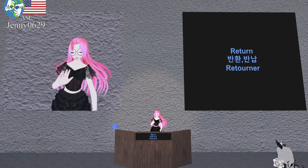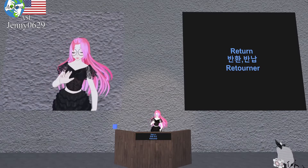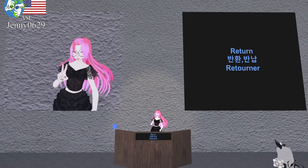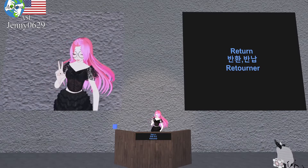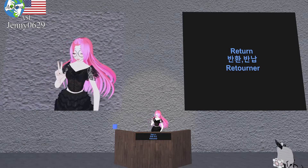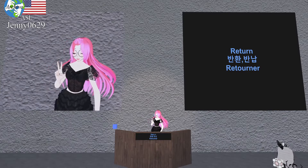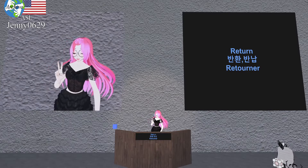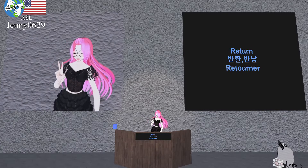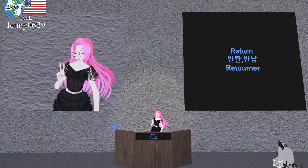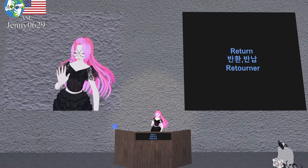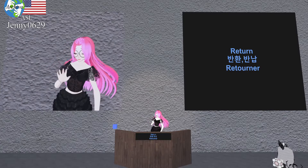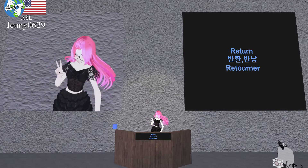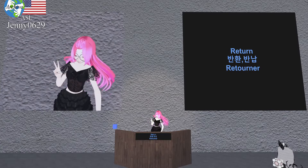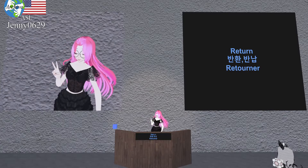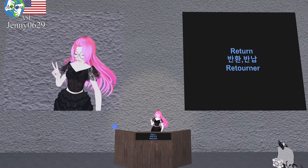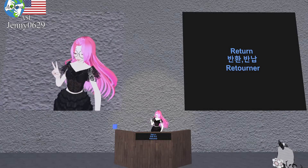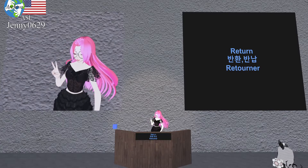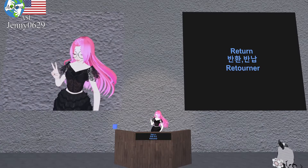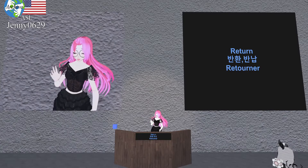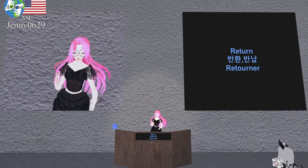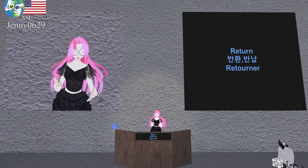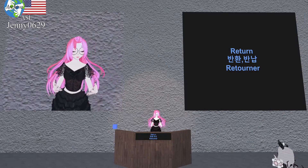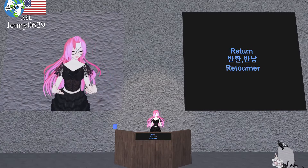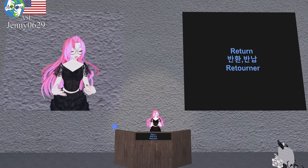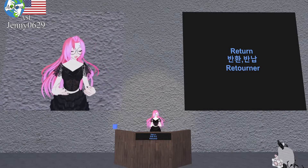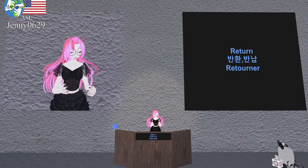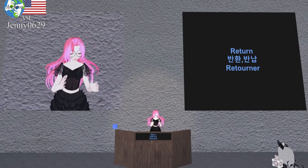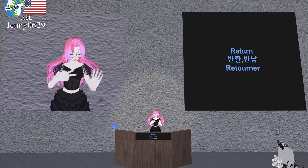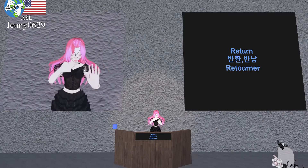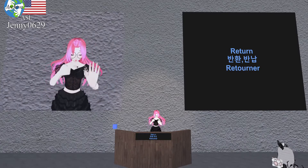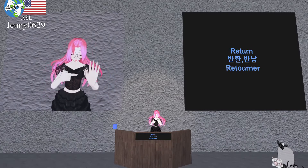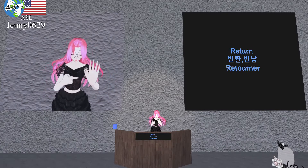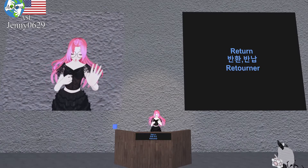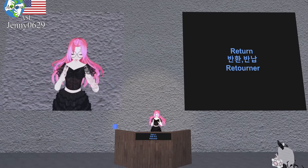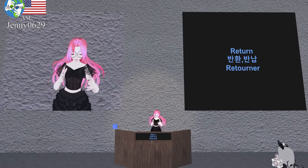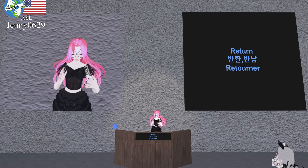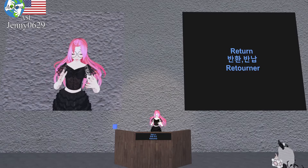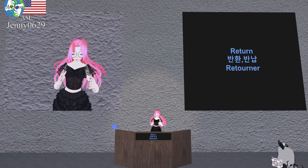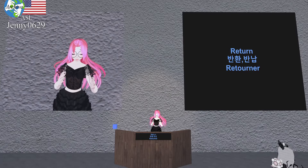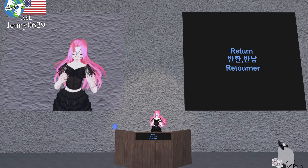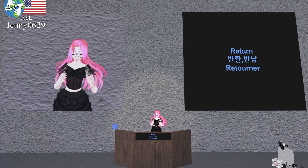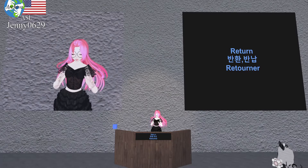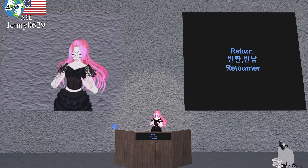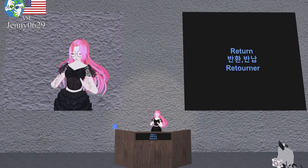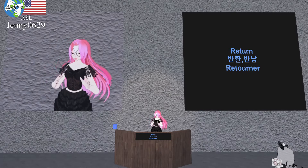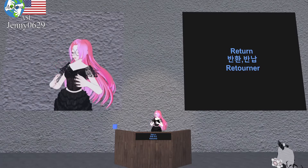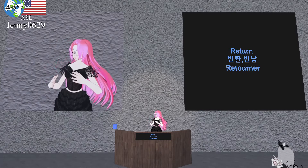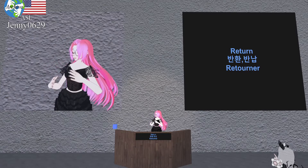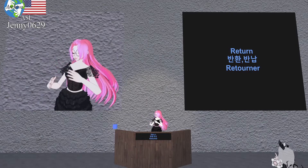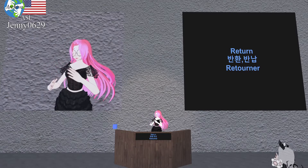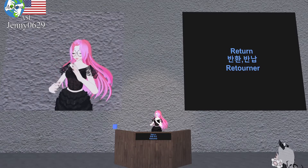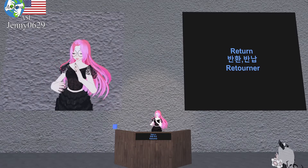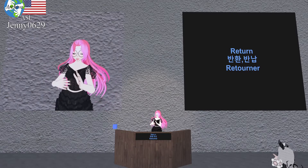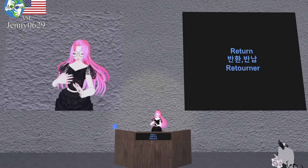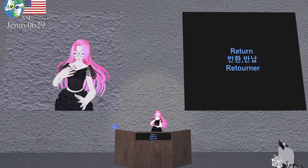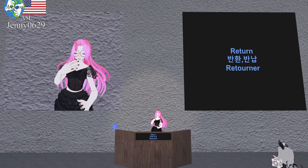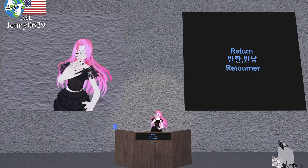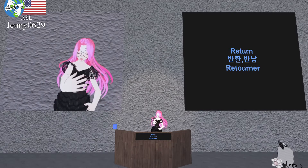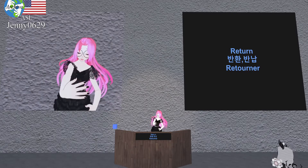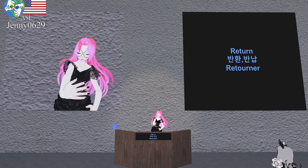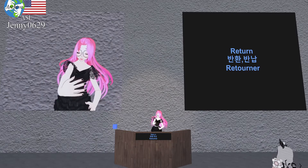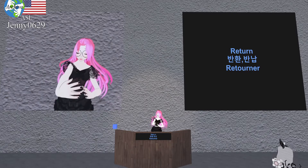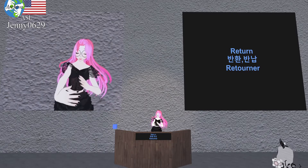back. So it's like you're bringing it back, giving it back. Another one is with two F hands, and it's like kind